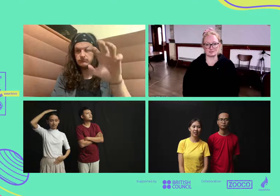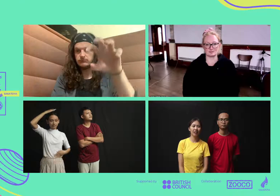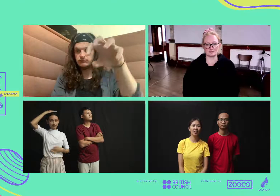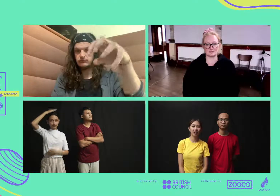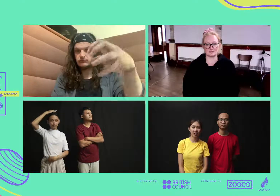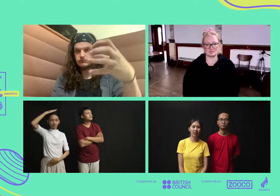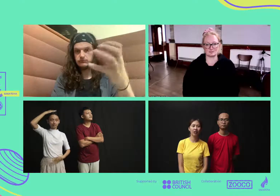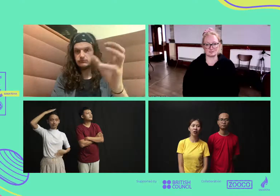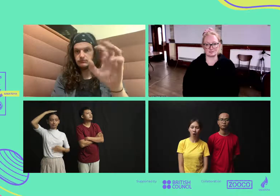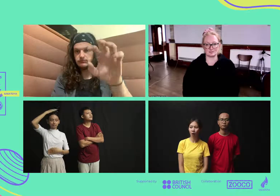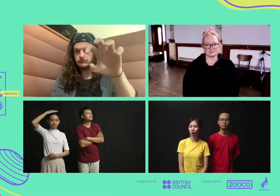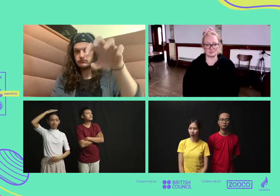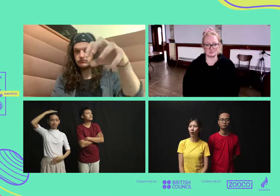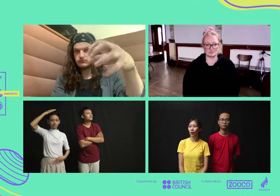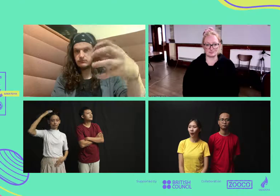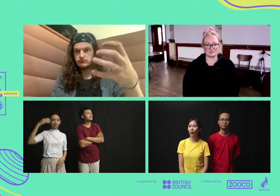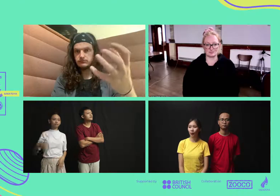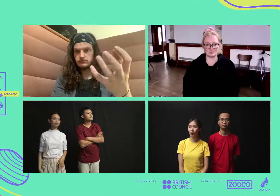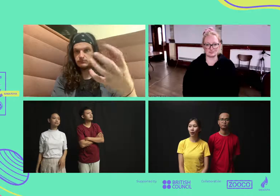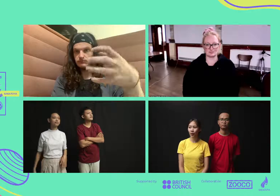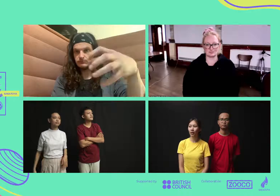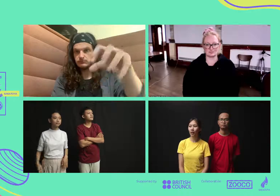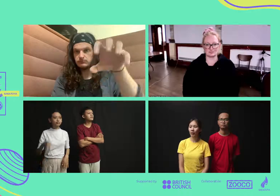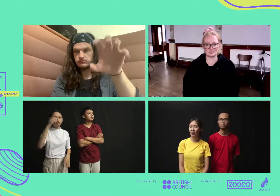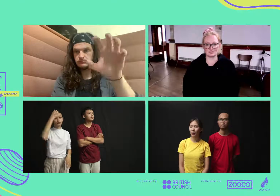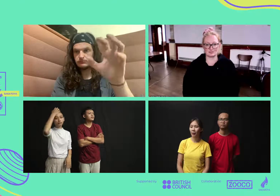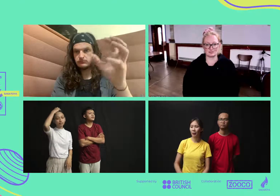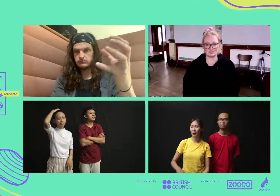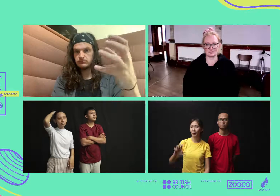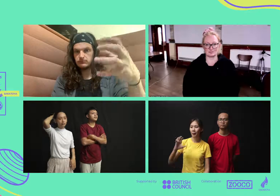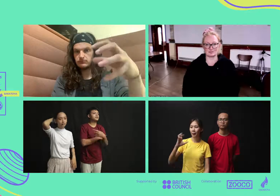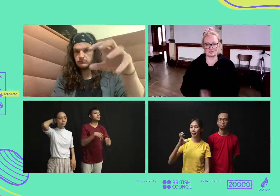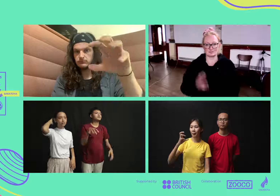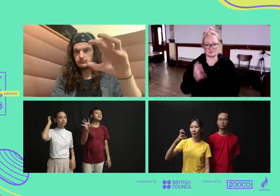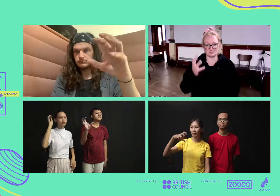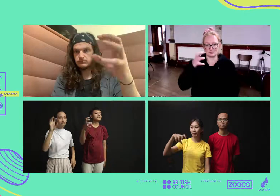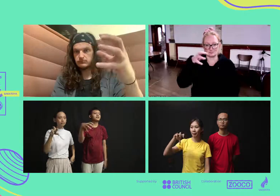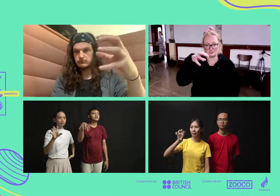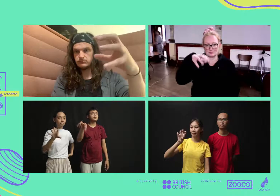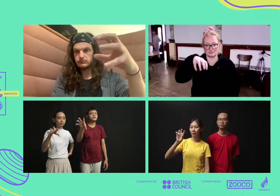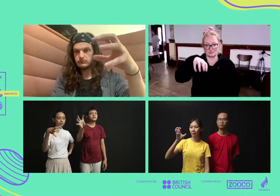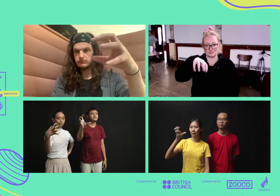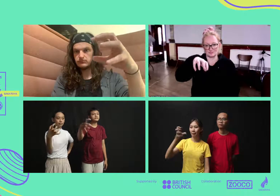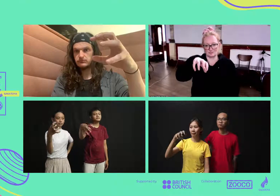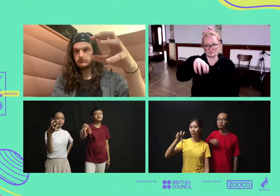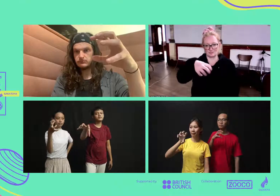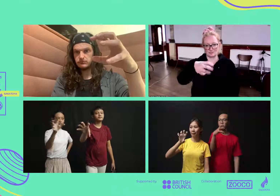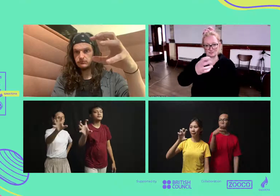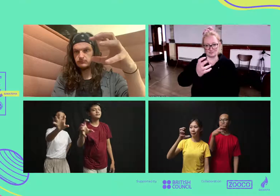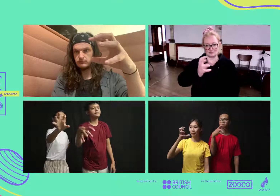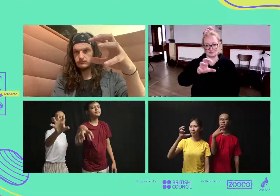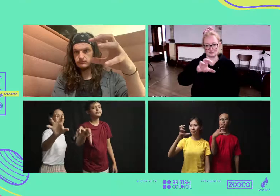So this handshake with this movement, if everybody can copy me.